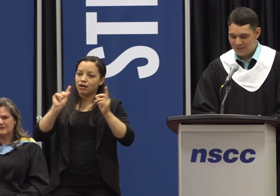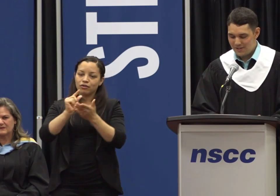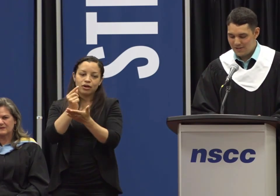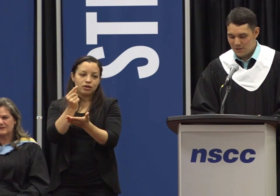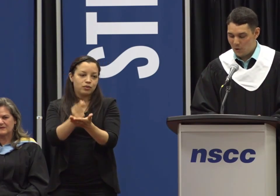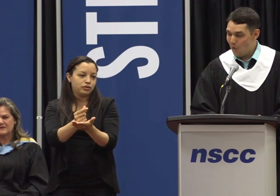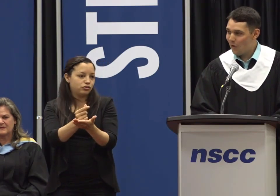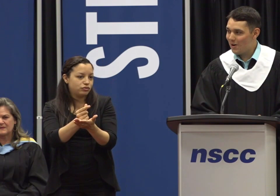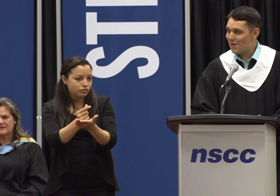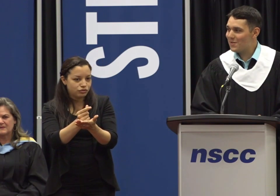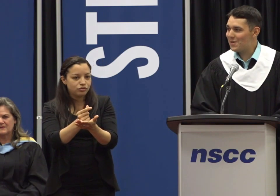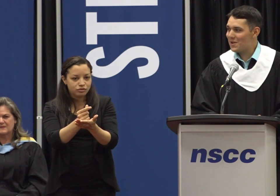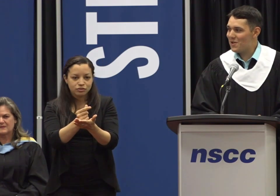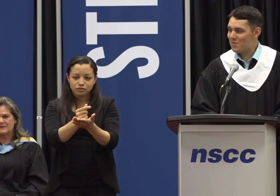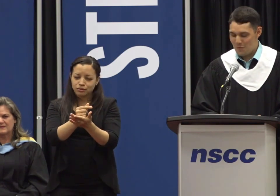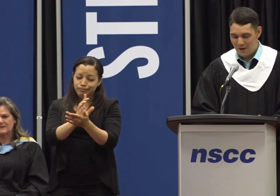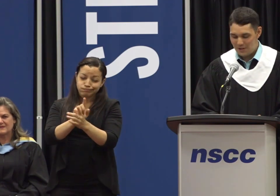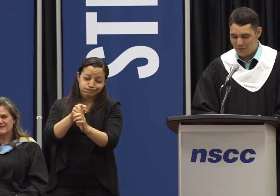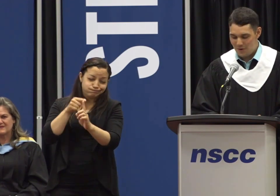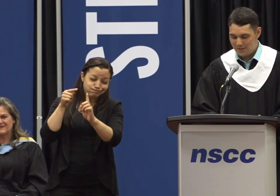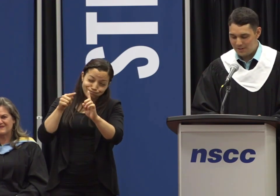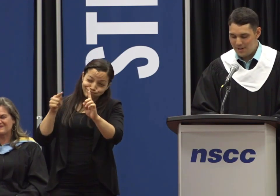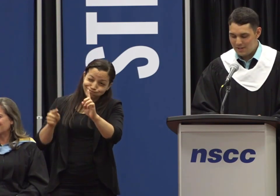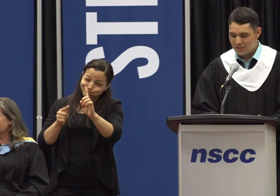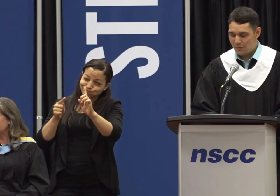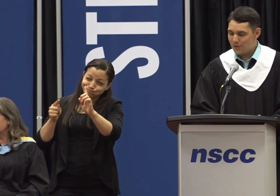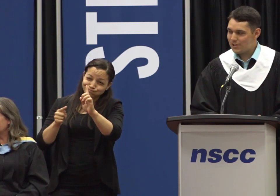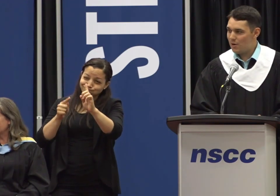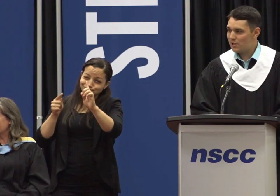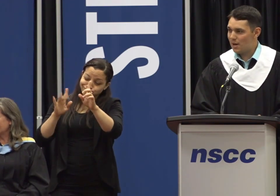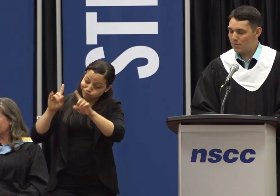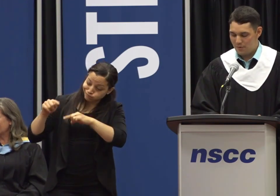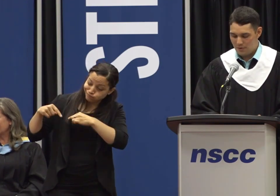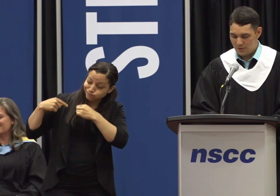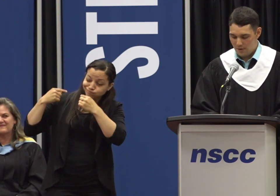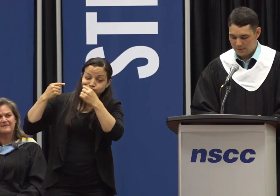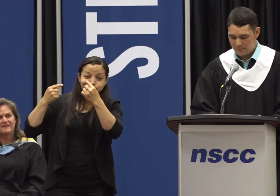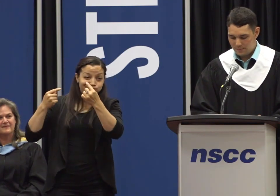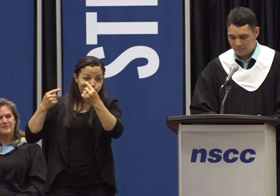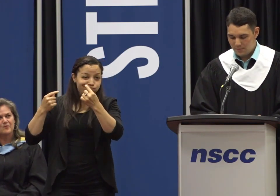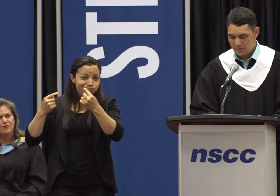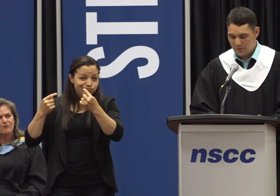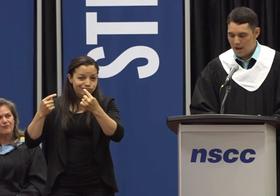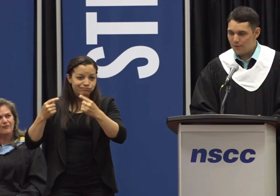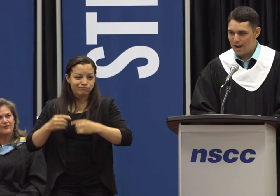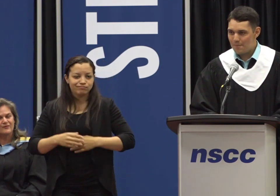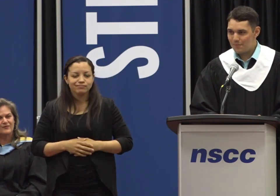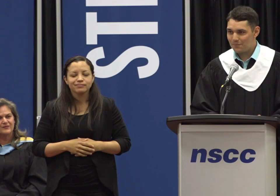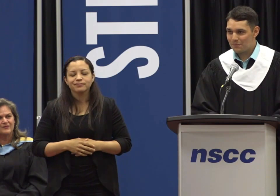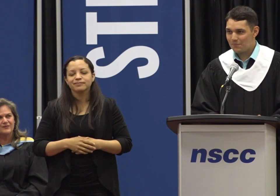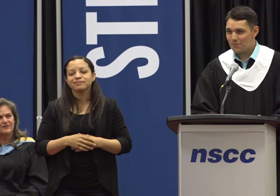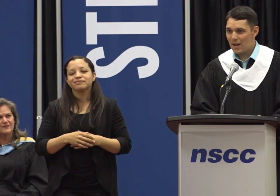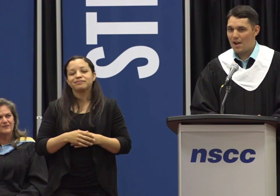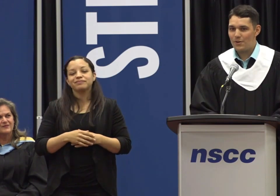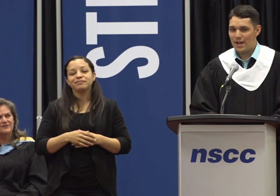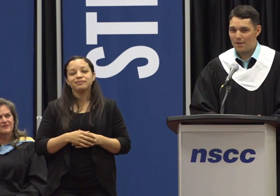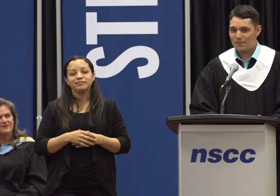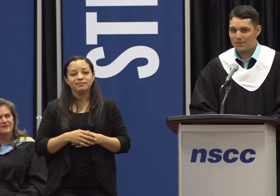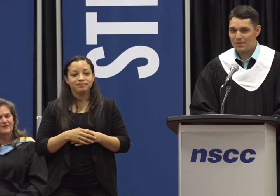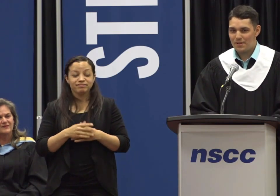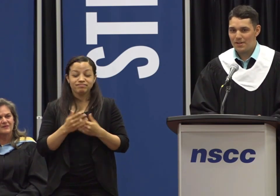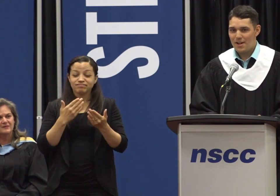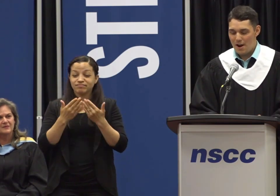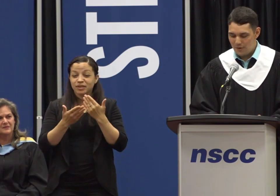Graduation, the core of everything we have been working towards since the first day we stepped through those doors. Every up, every